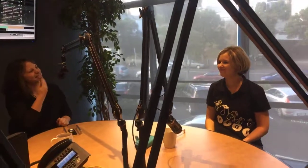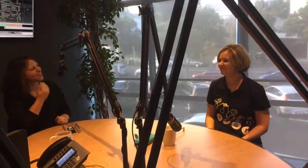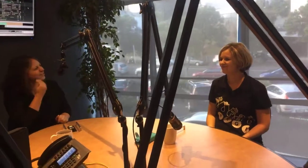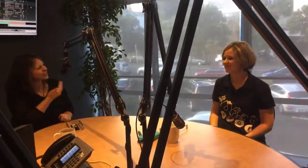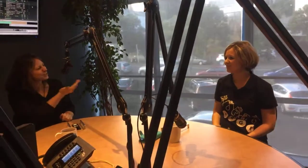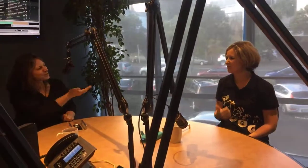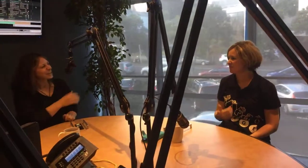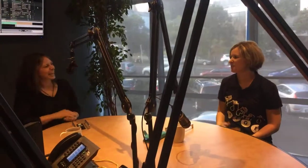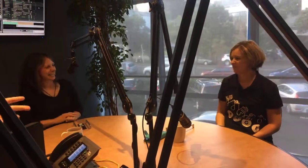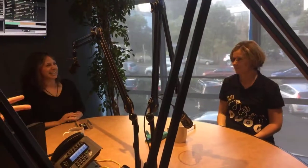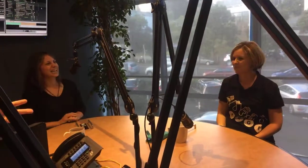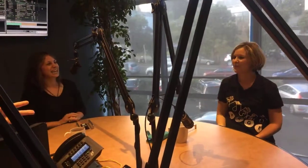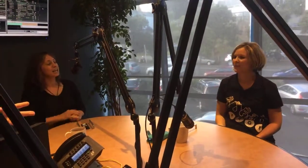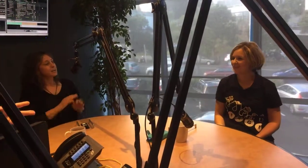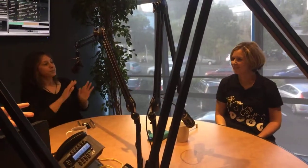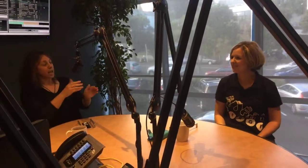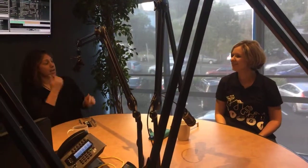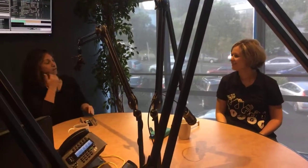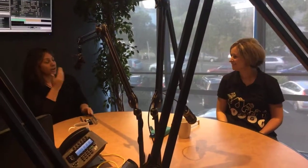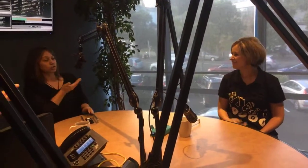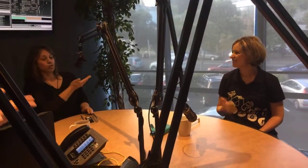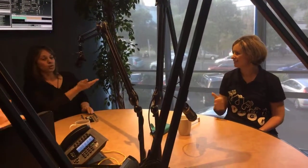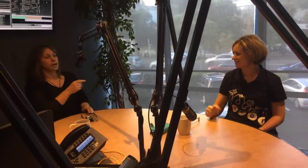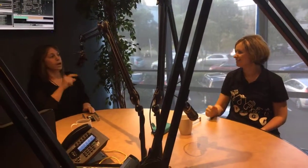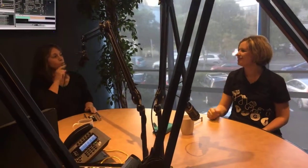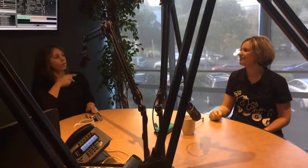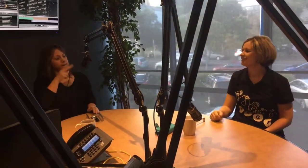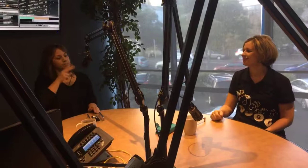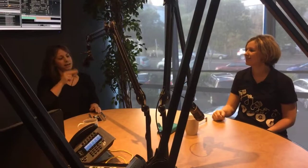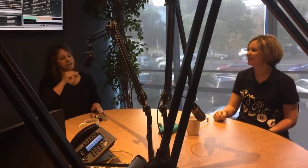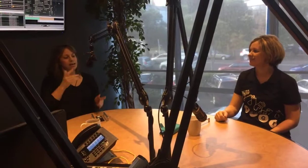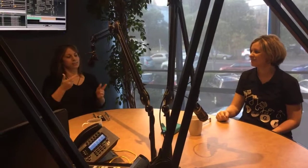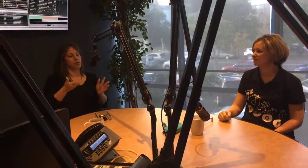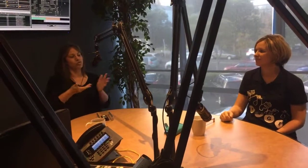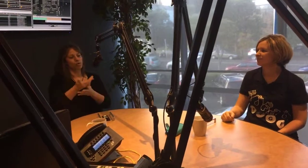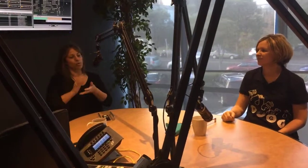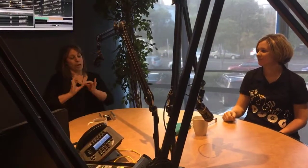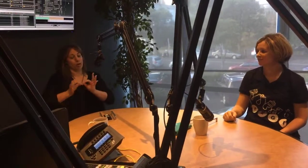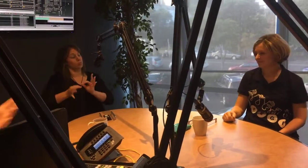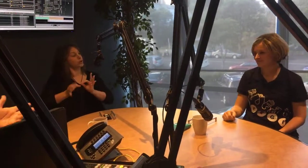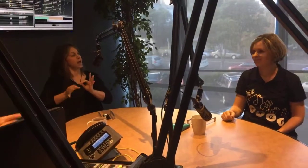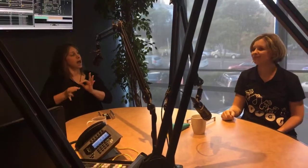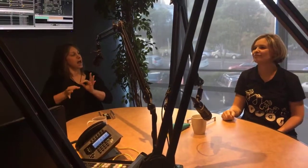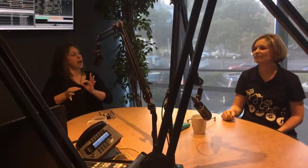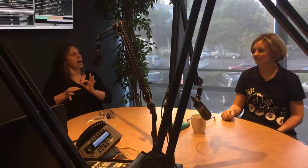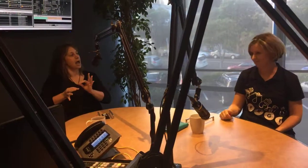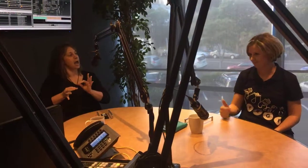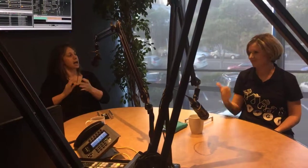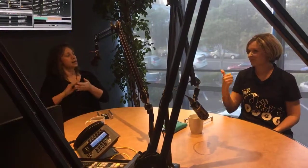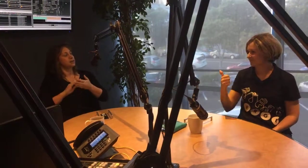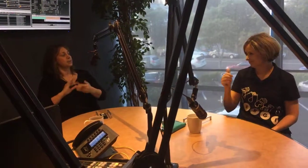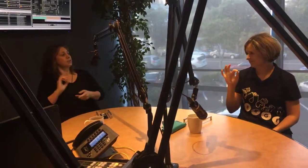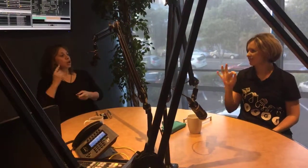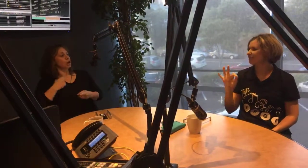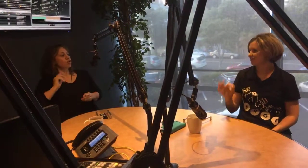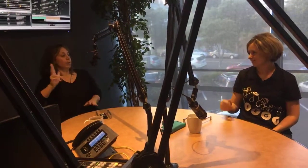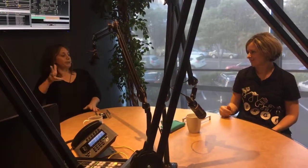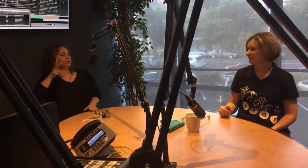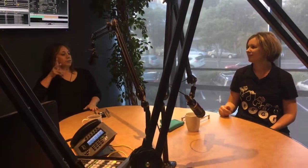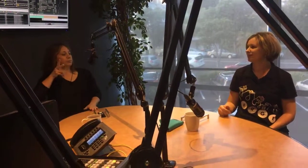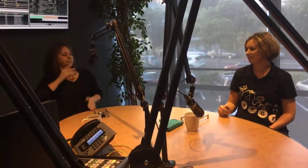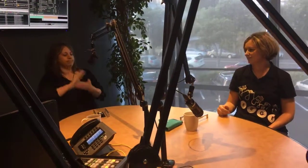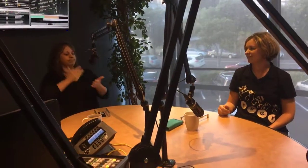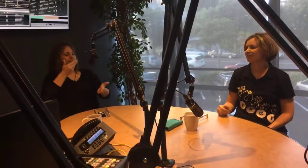Victoria. Now, Victoria will be speaking through sign, and also Laura will be interpreting for